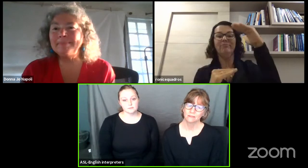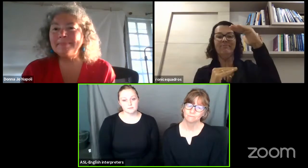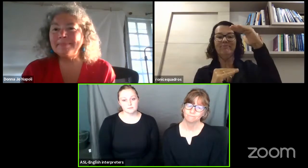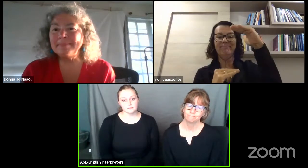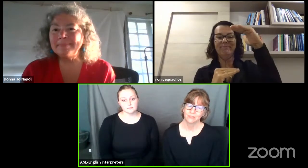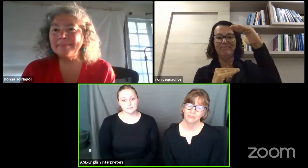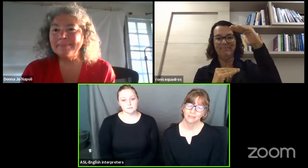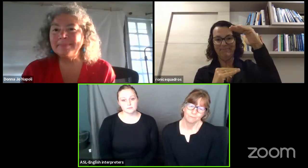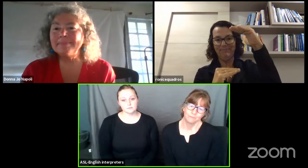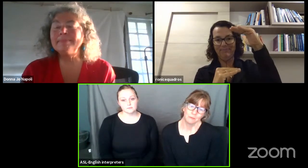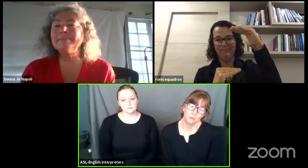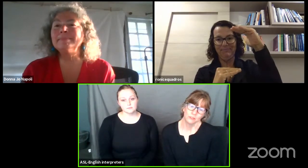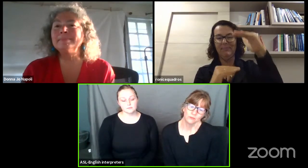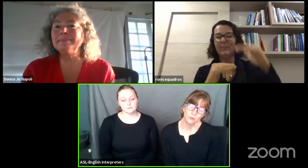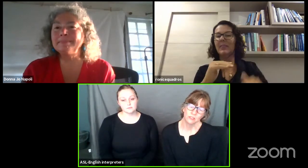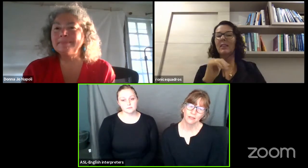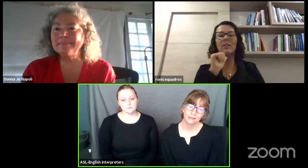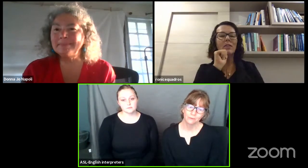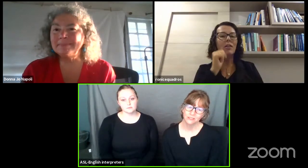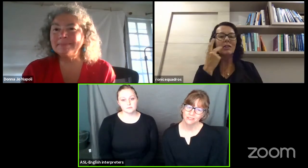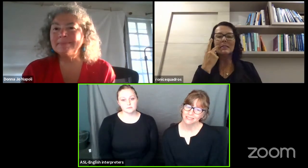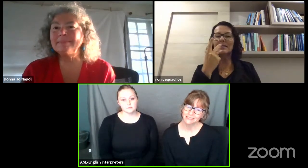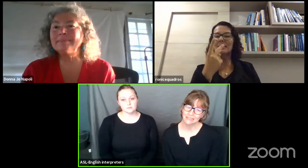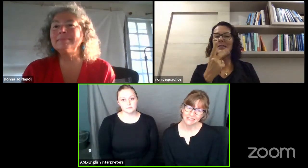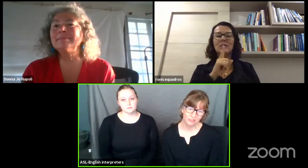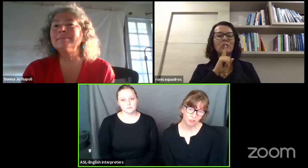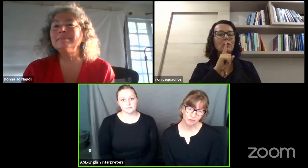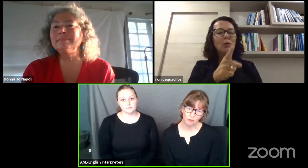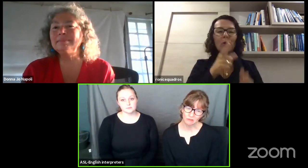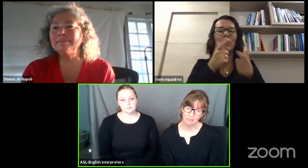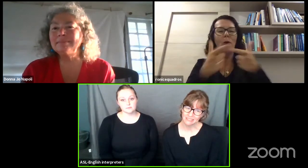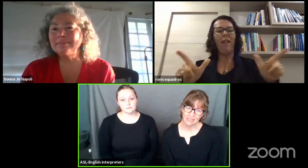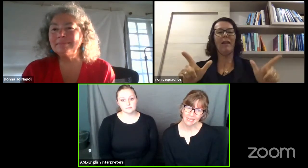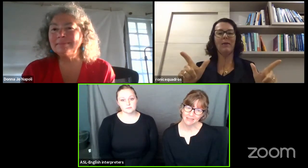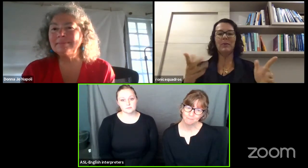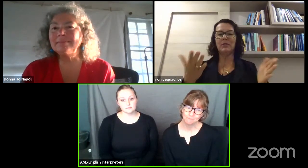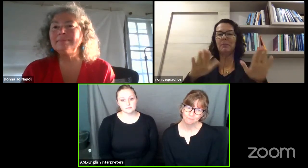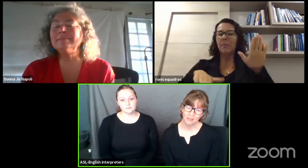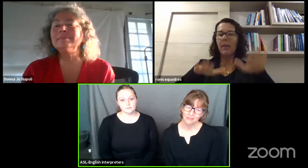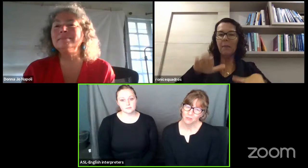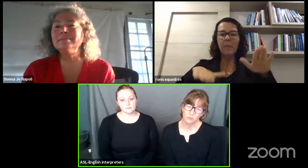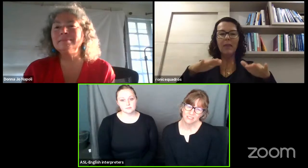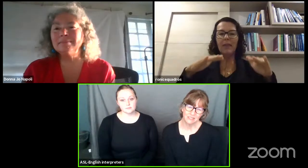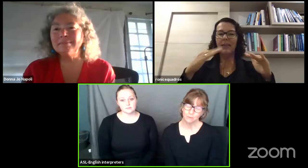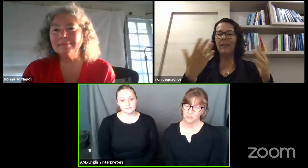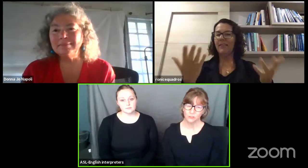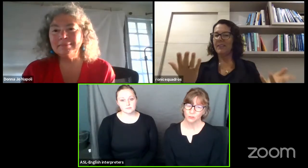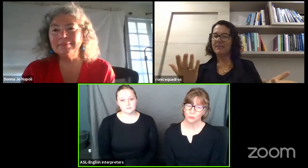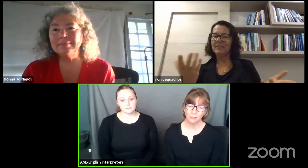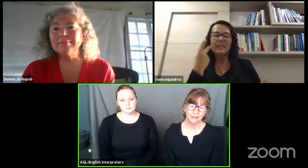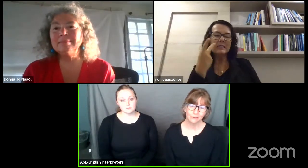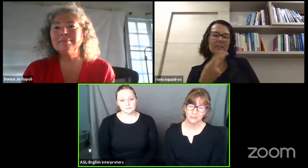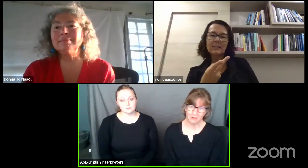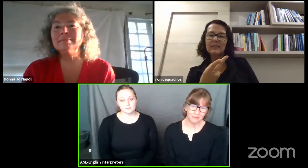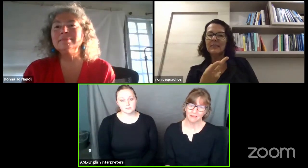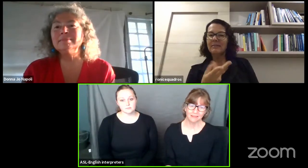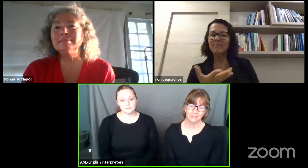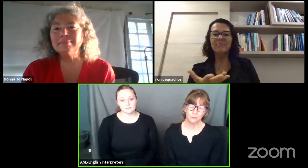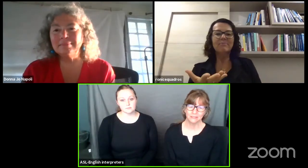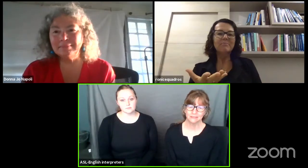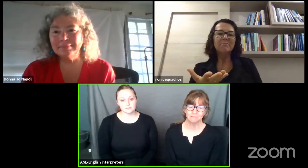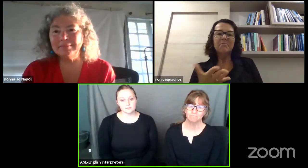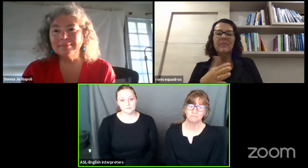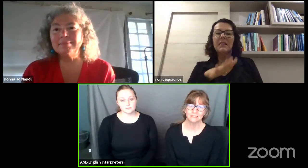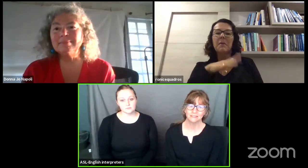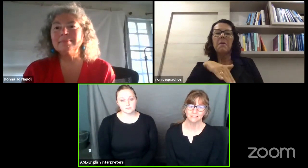that people just view sign languages as lesser or less than. They don't see them as a true language. Maybe that's